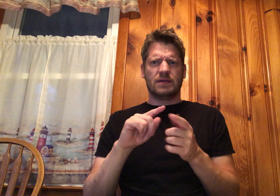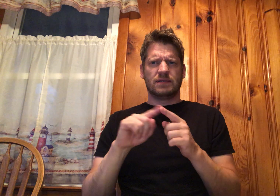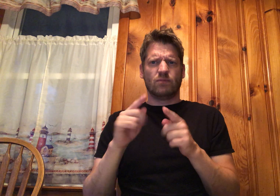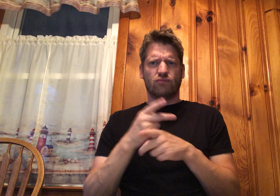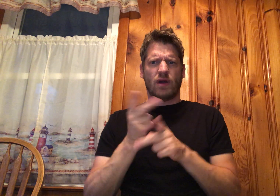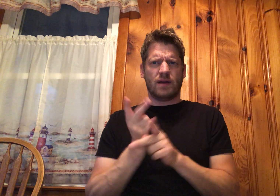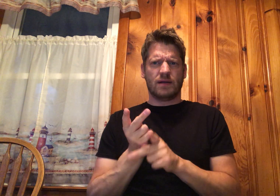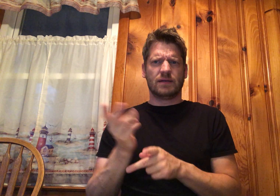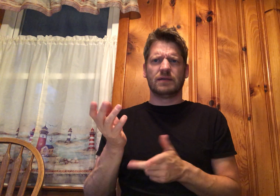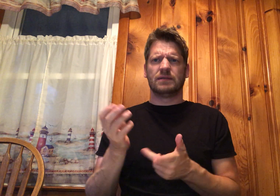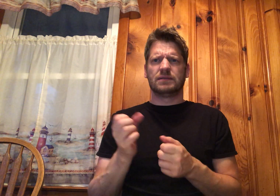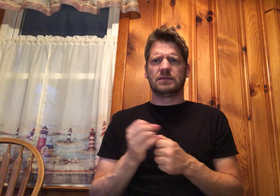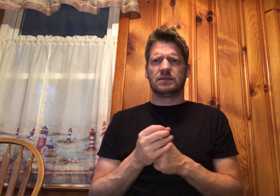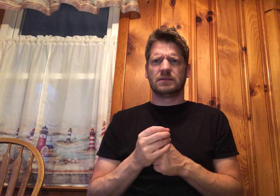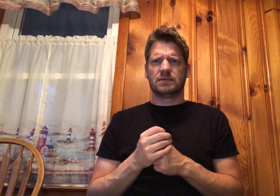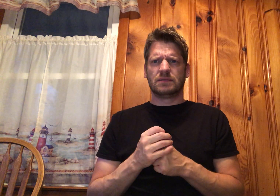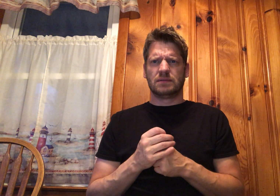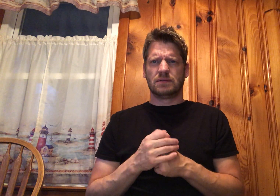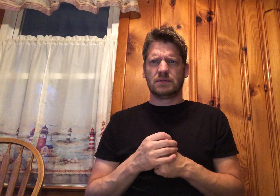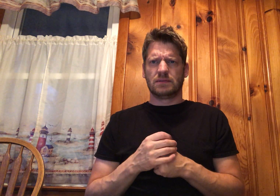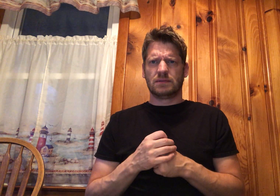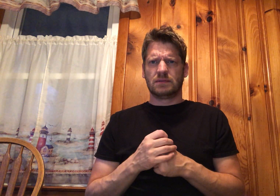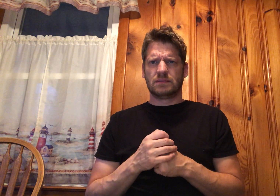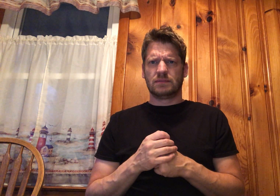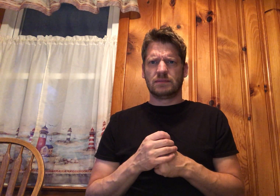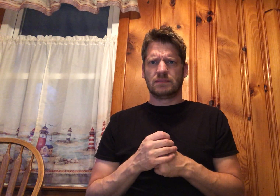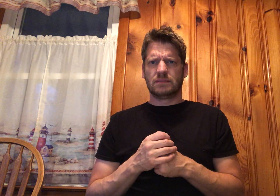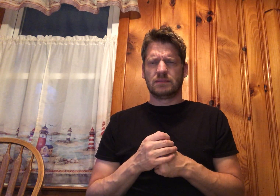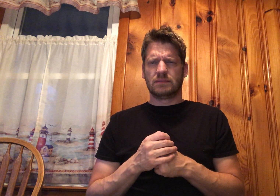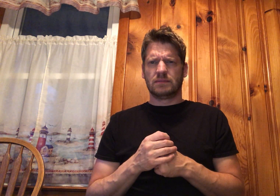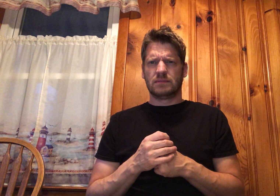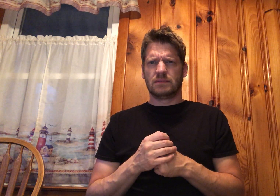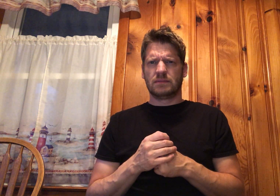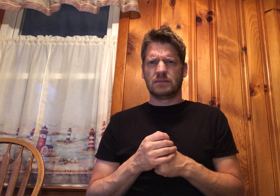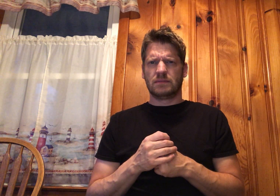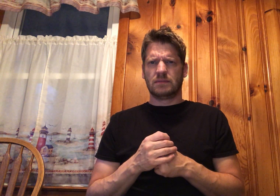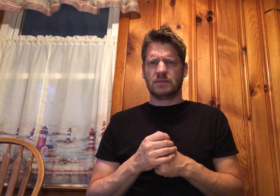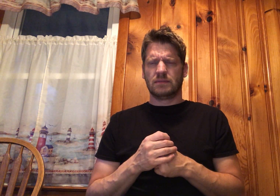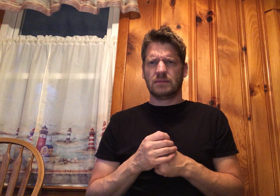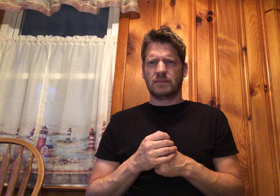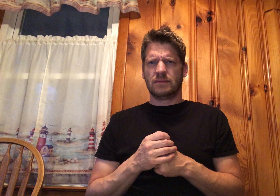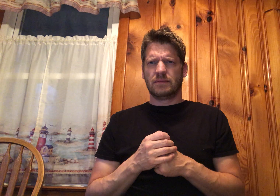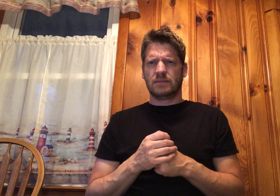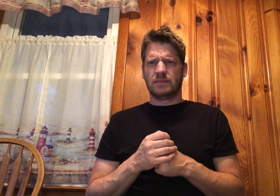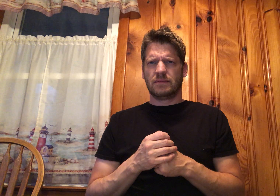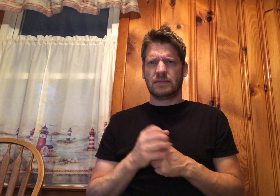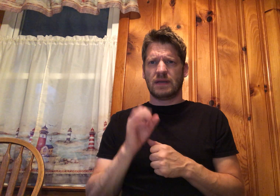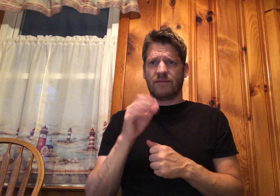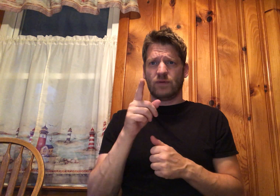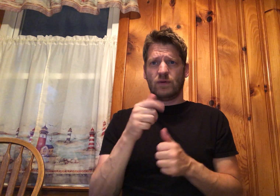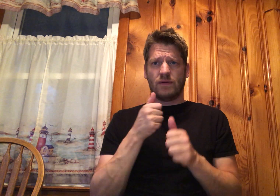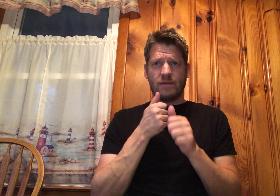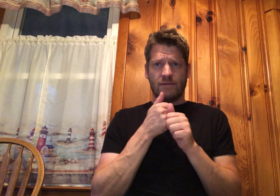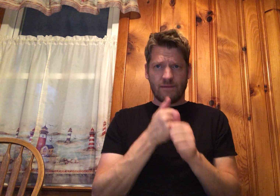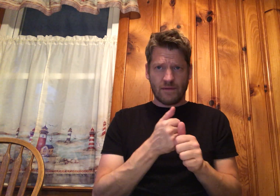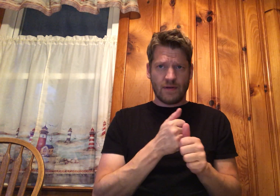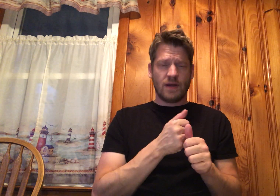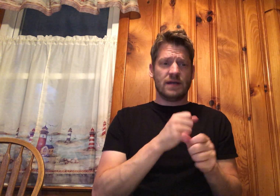systematic, discipline and quantifiable approach. Then only you will get a good output. That should be a cost effective output. Everything will be